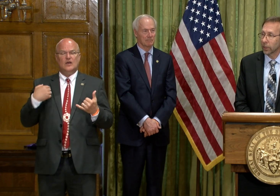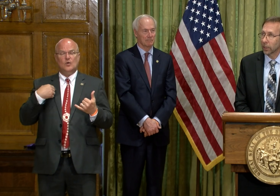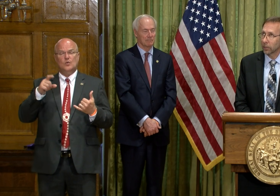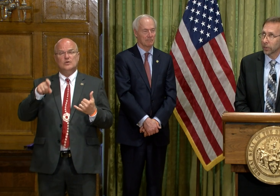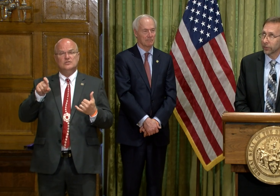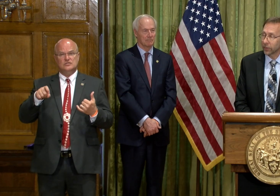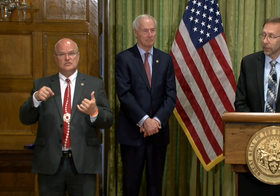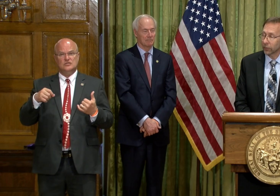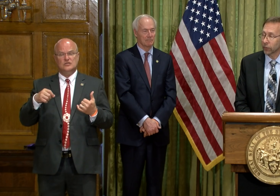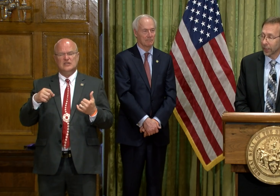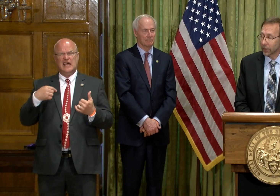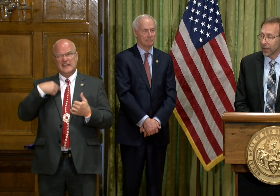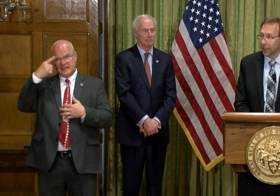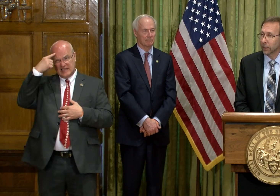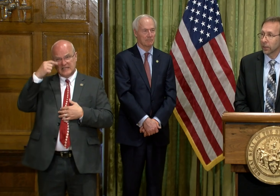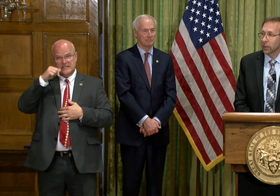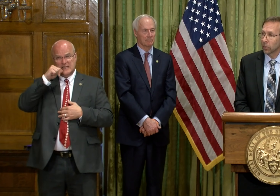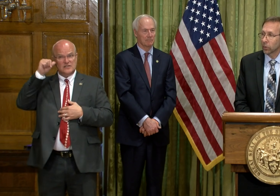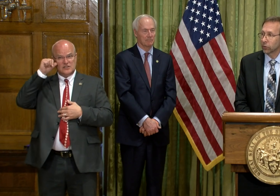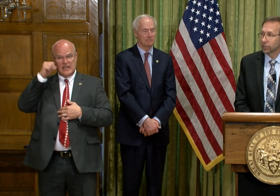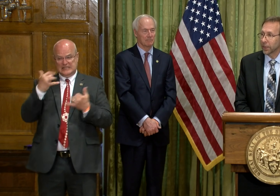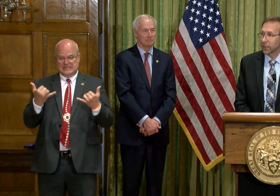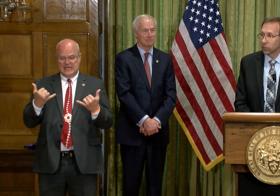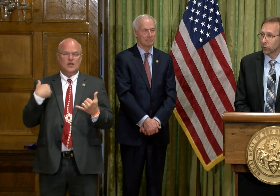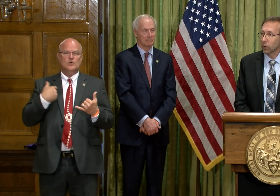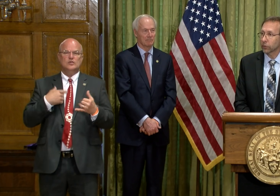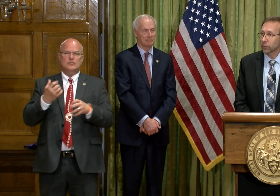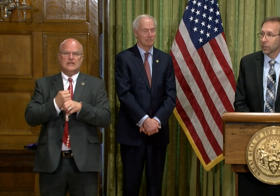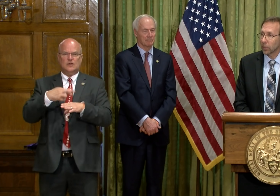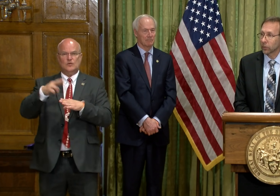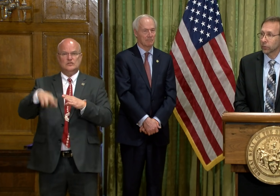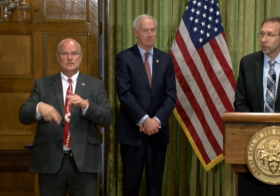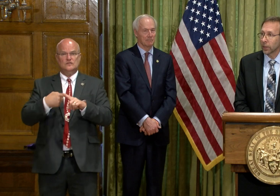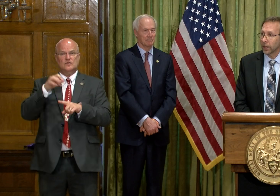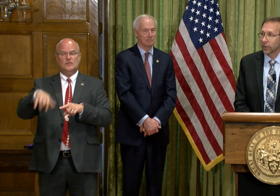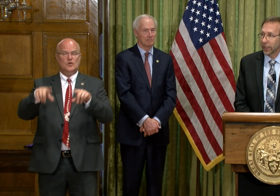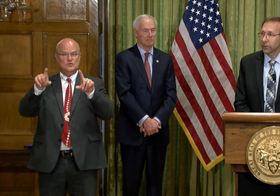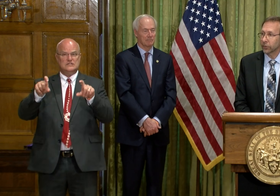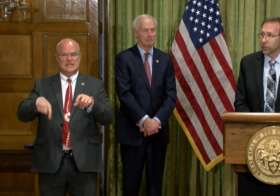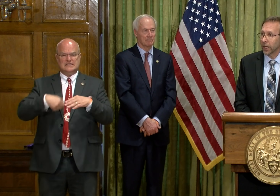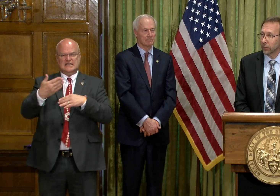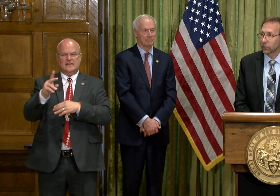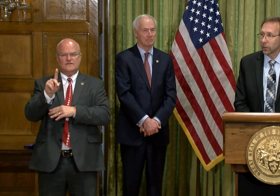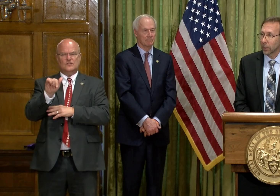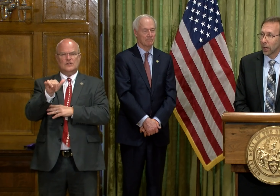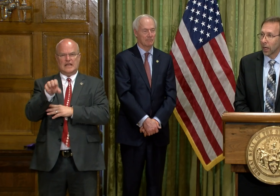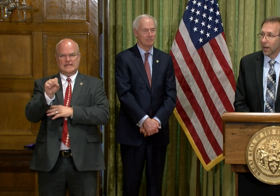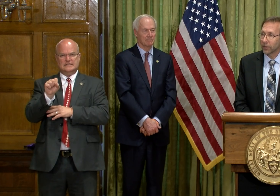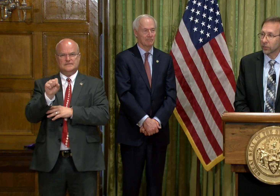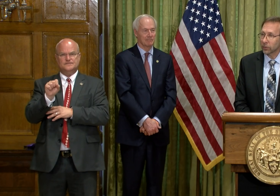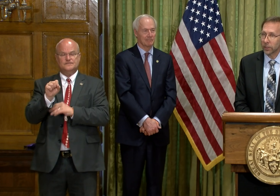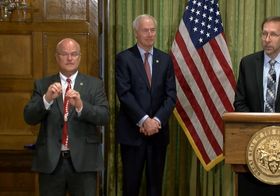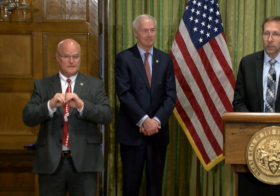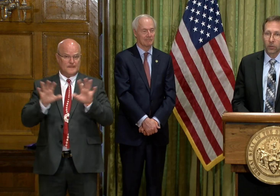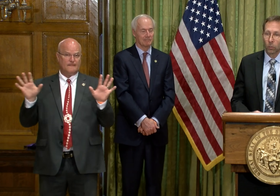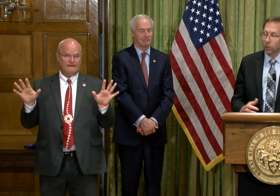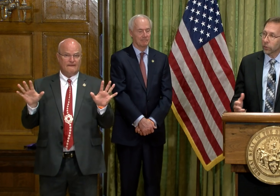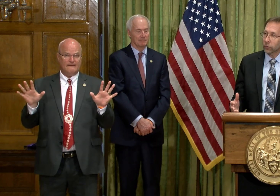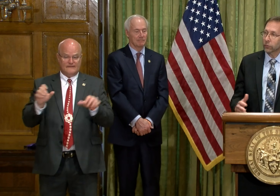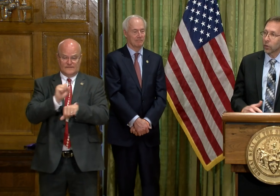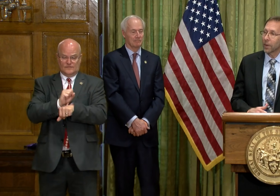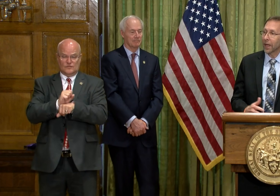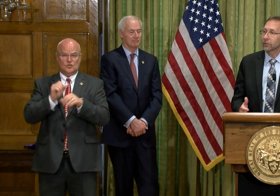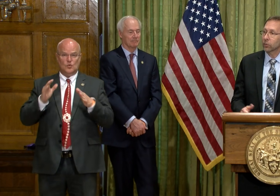and we should, I believe yesterday and today, we should be getting results from those in the next few days. Obviously,